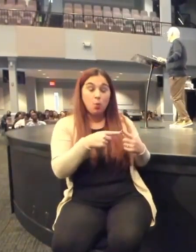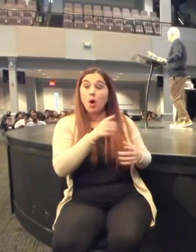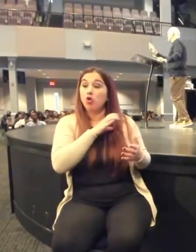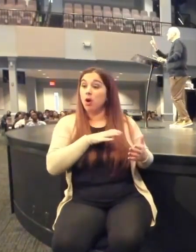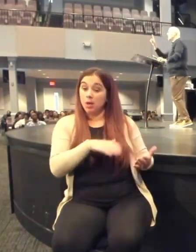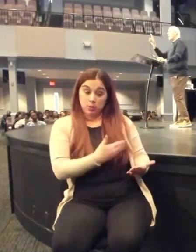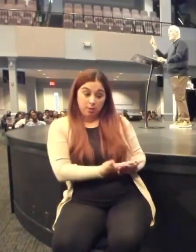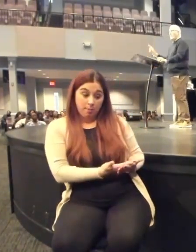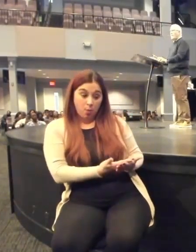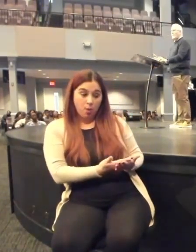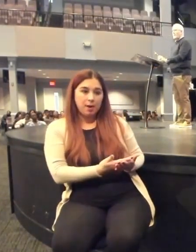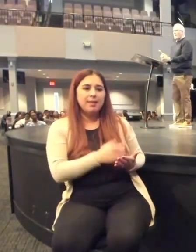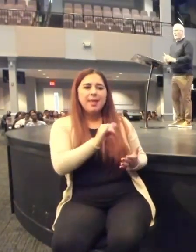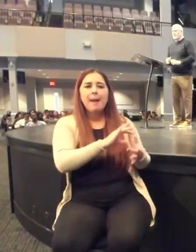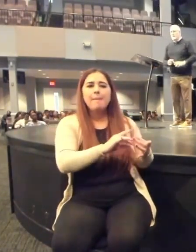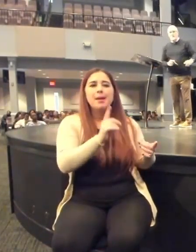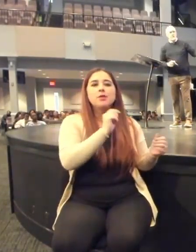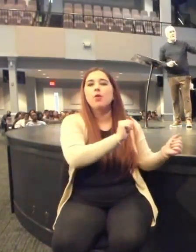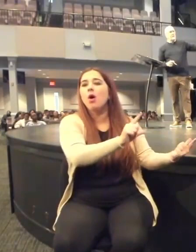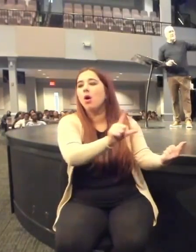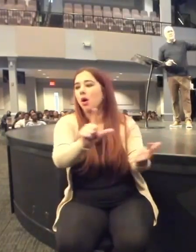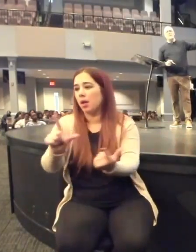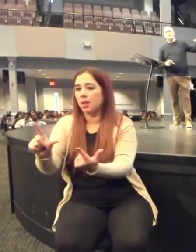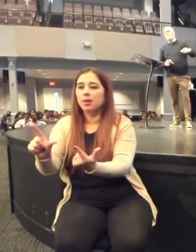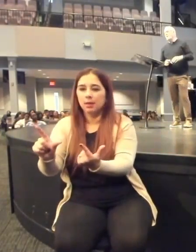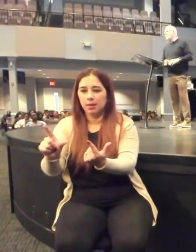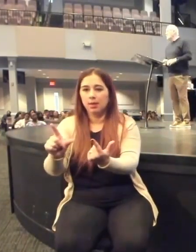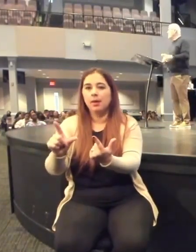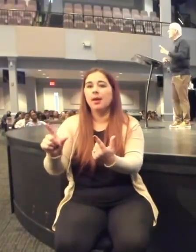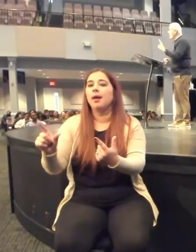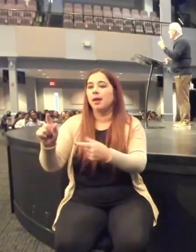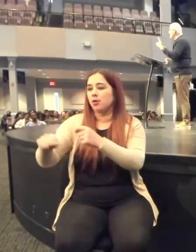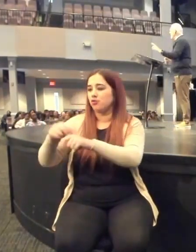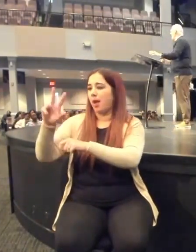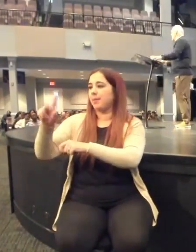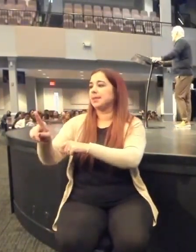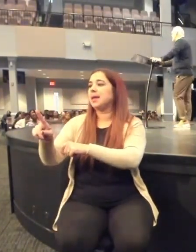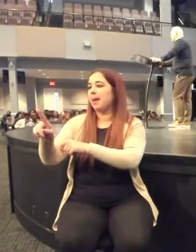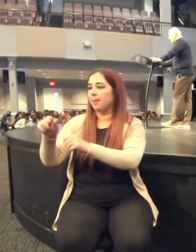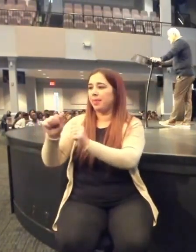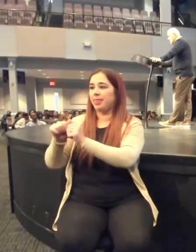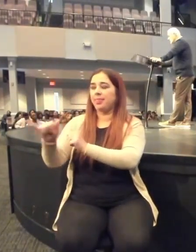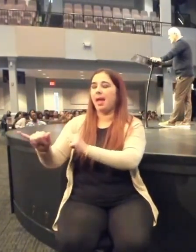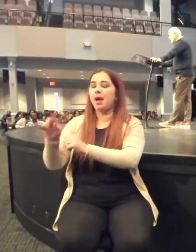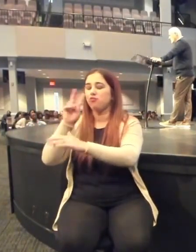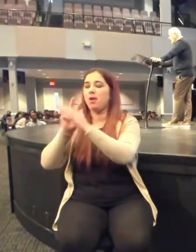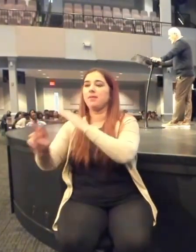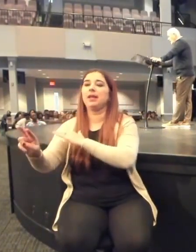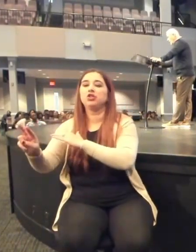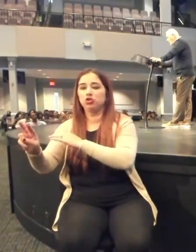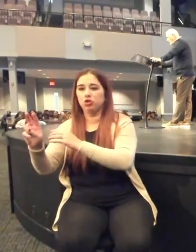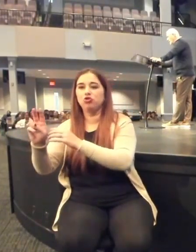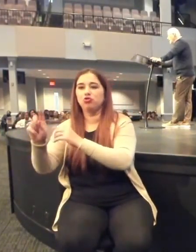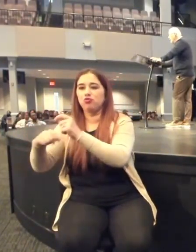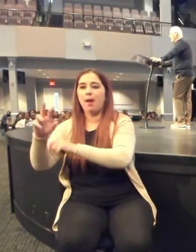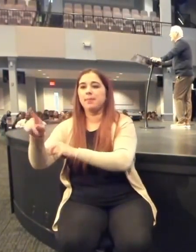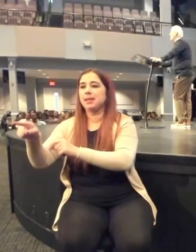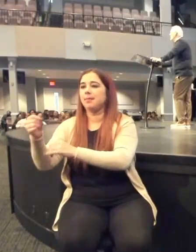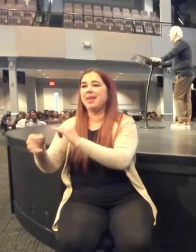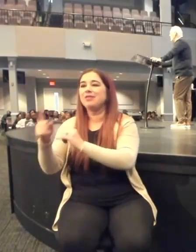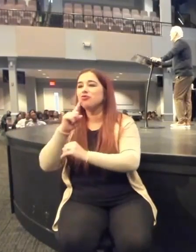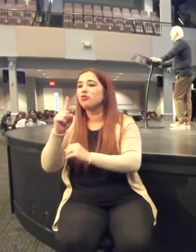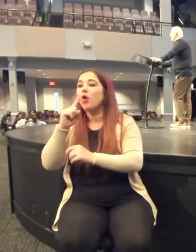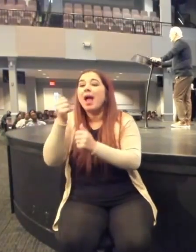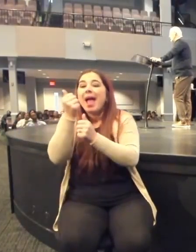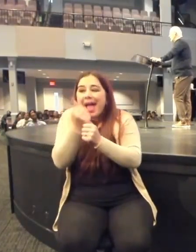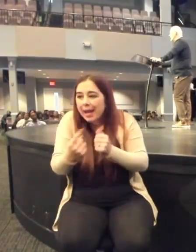this message is to all, is concluded in the book of Revelation with the very same message. This message is to anyone, and it is